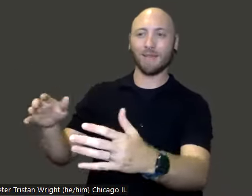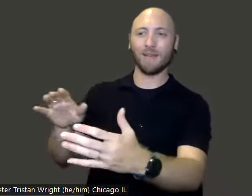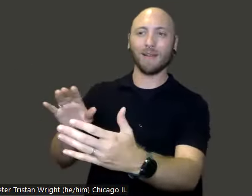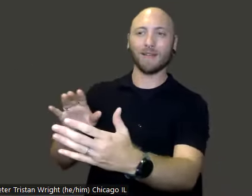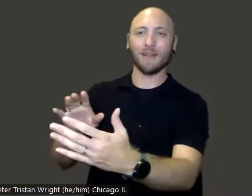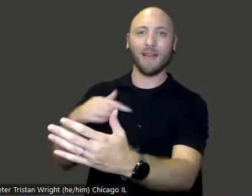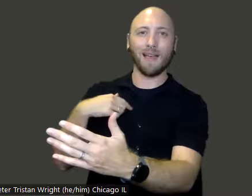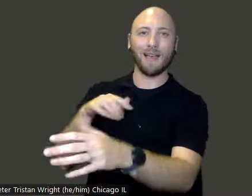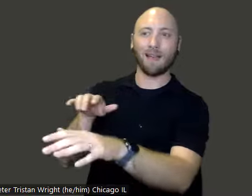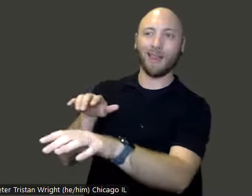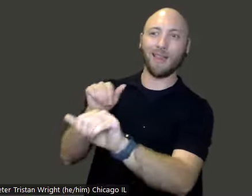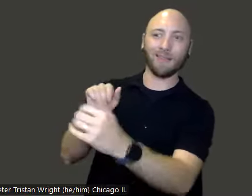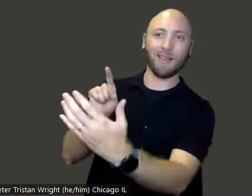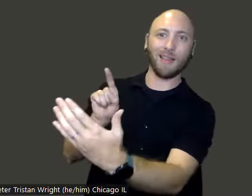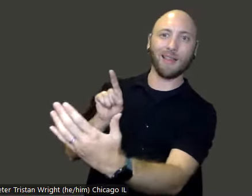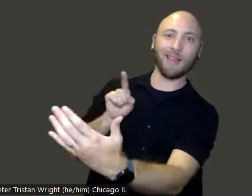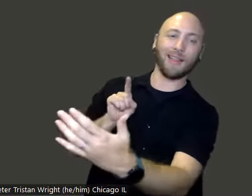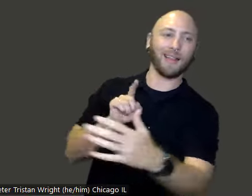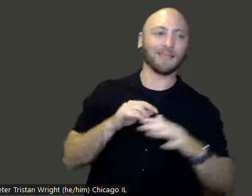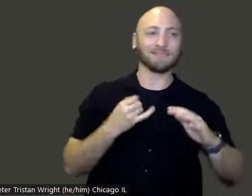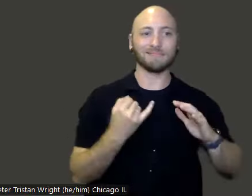this somewhat shorter. But